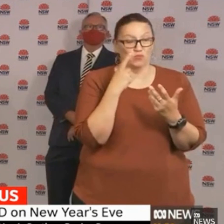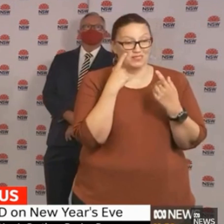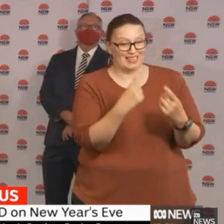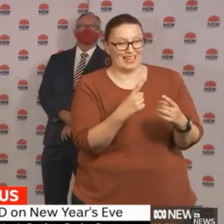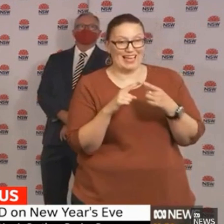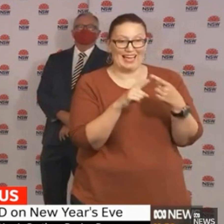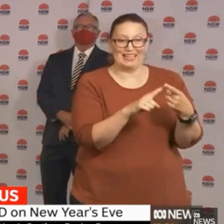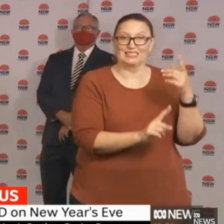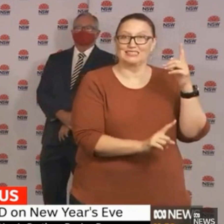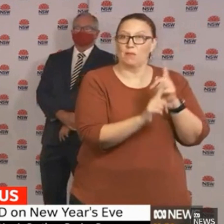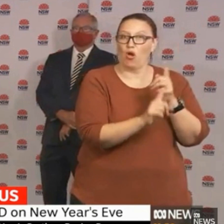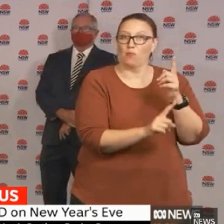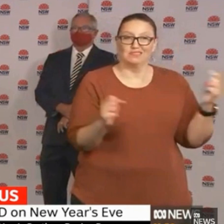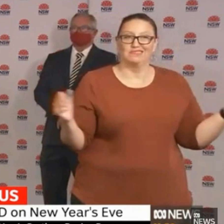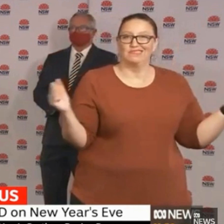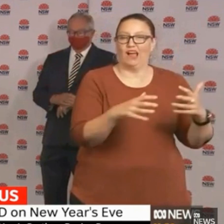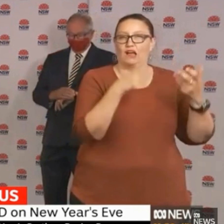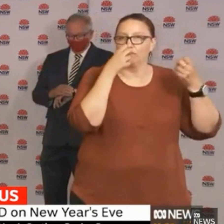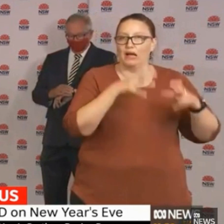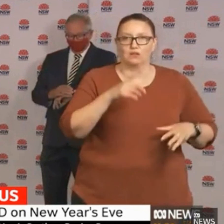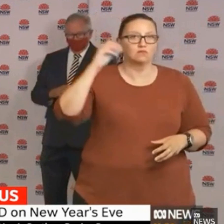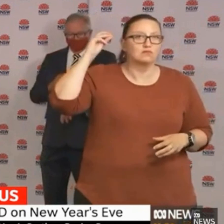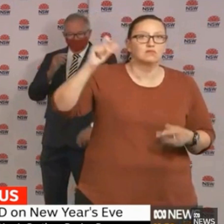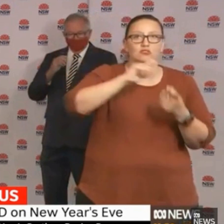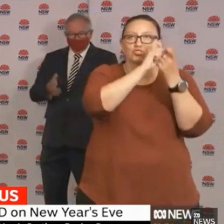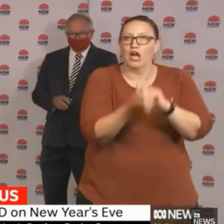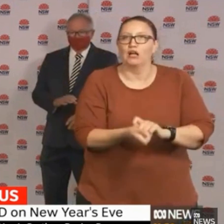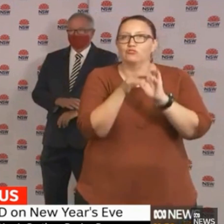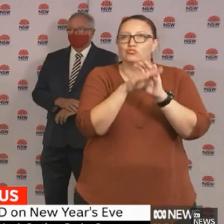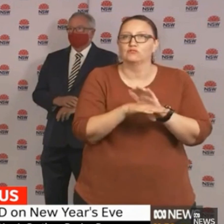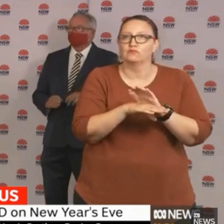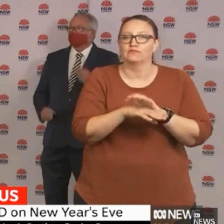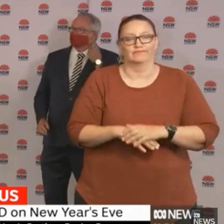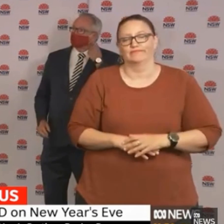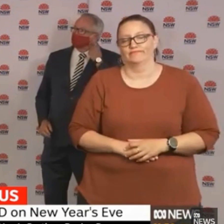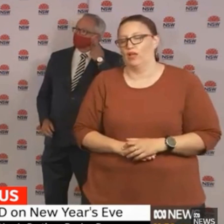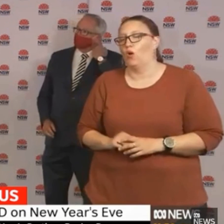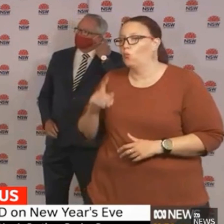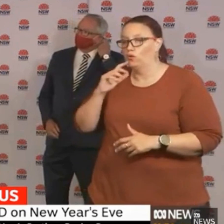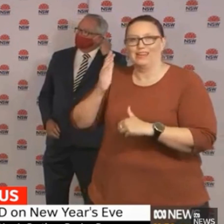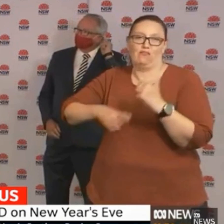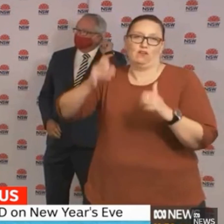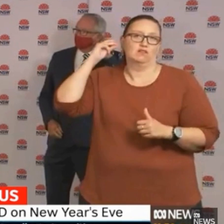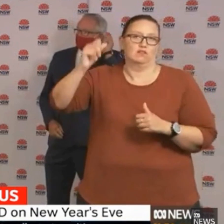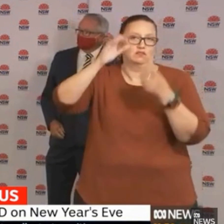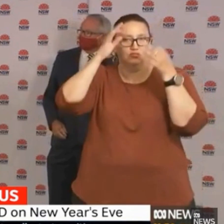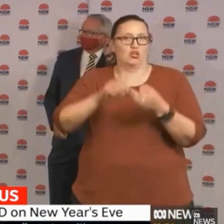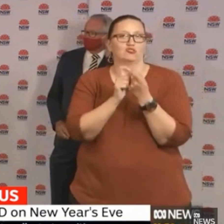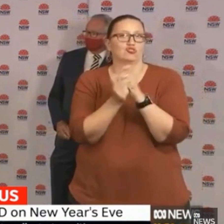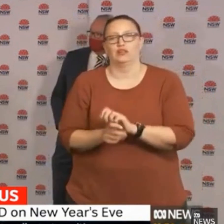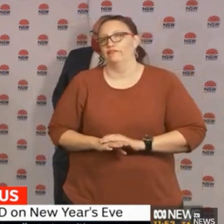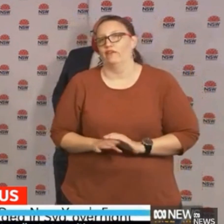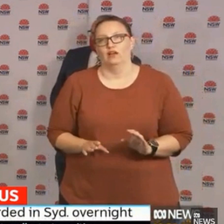that you'll make a snap decision and revert some of these restrictions to keep people safe? Look, nothing we do is a snap decision. Can I say that everything we do is